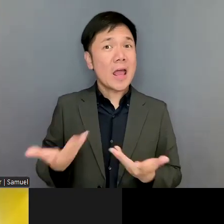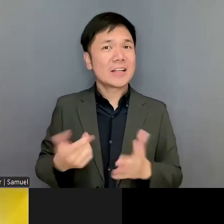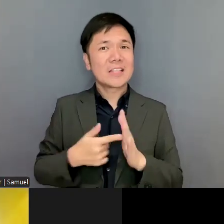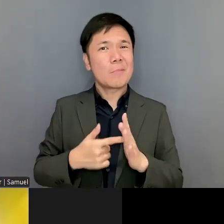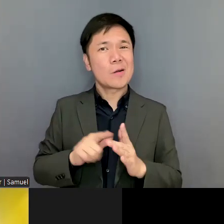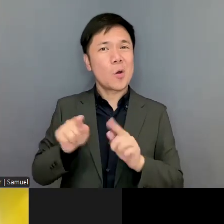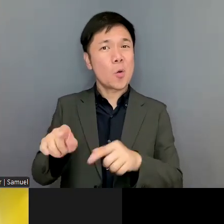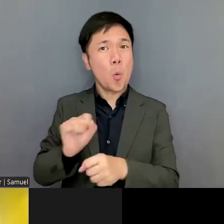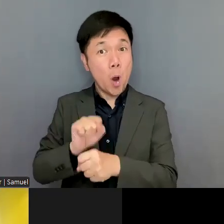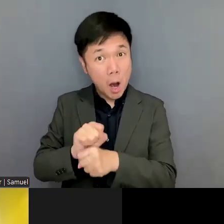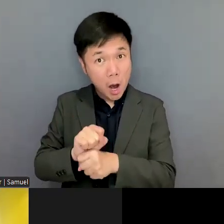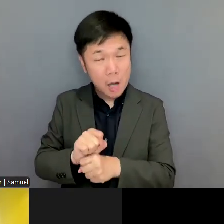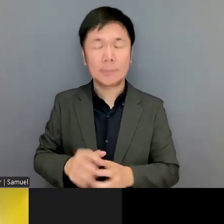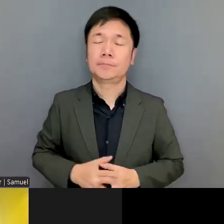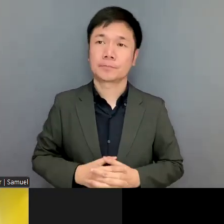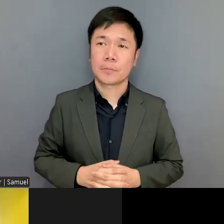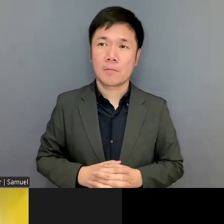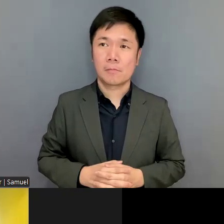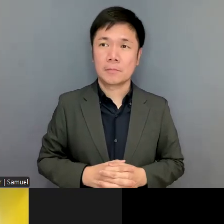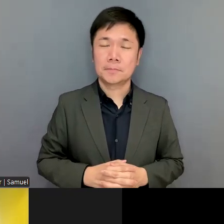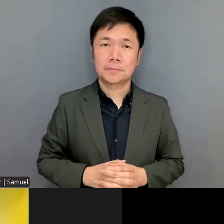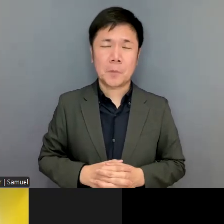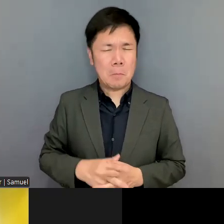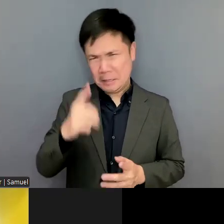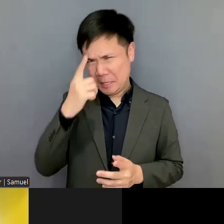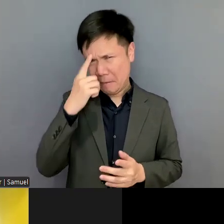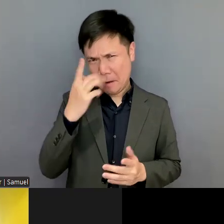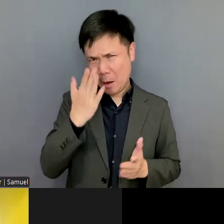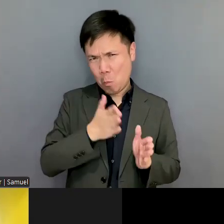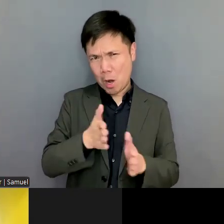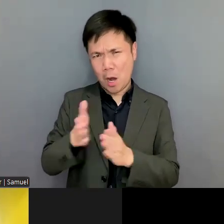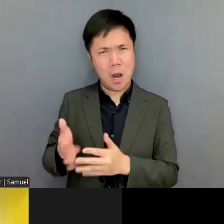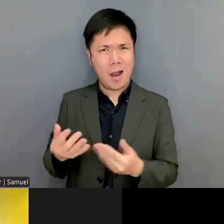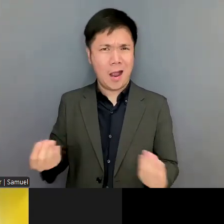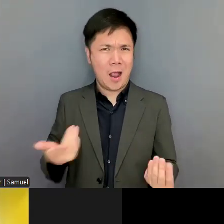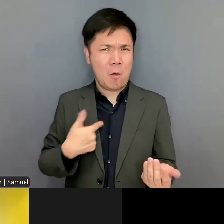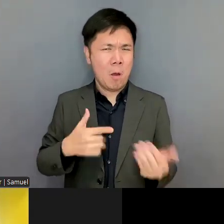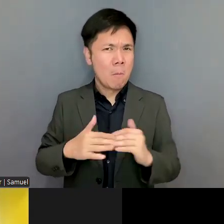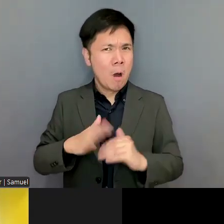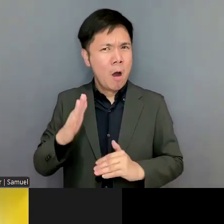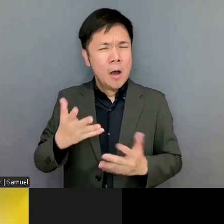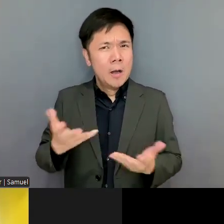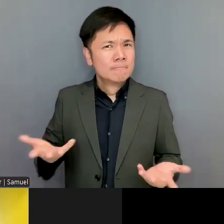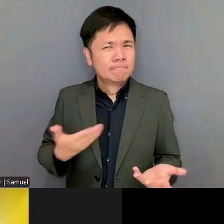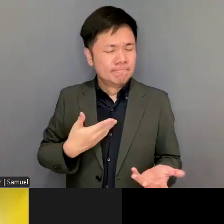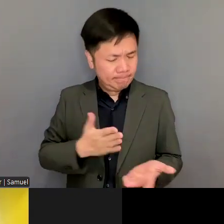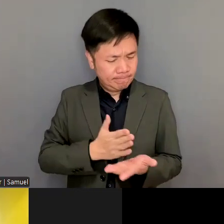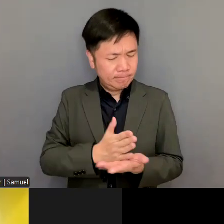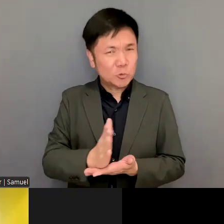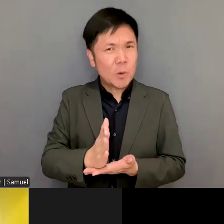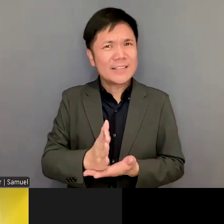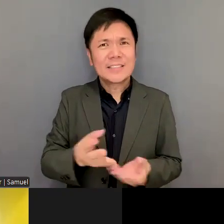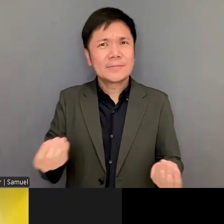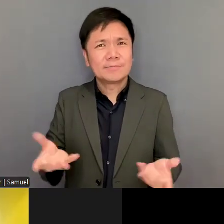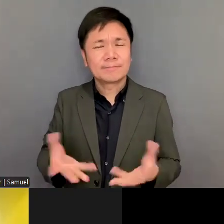otras to formas de poder find other ejercer este ways, derecho, other methods otros in order to mecanismos, exercise pero these finalmente rights, other existe mechanisms. la